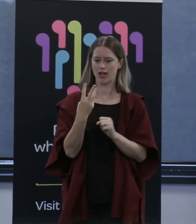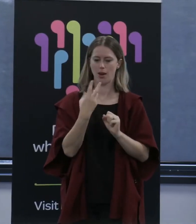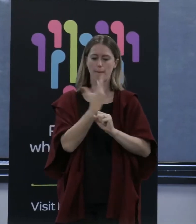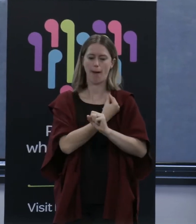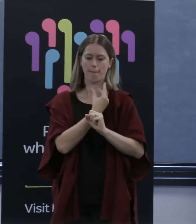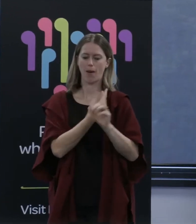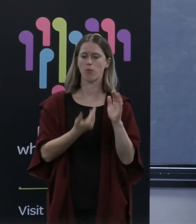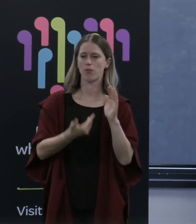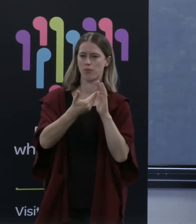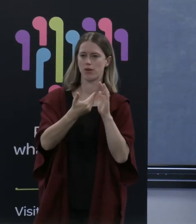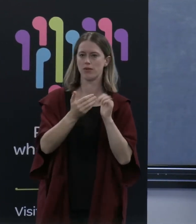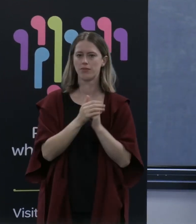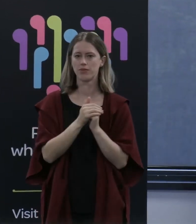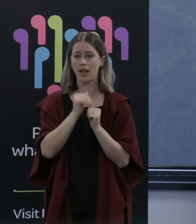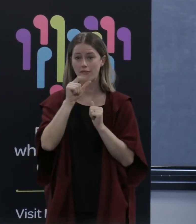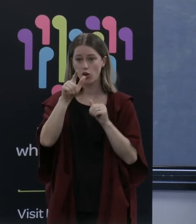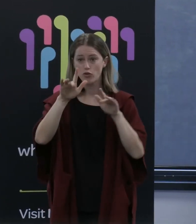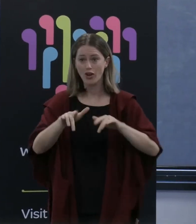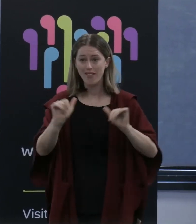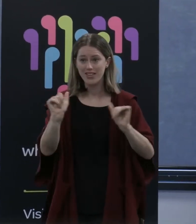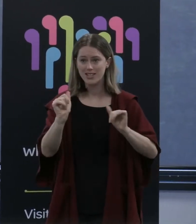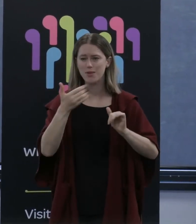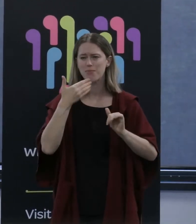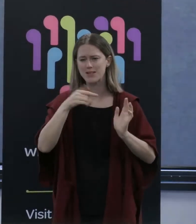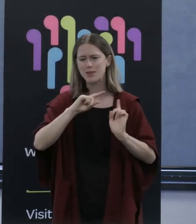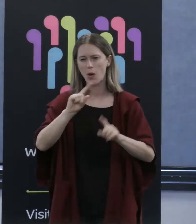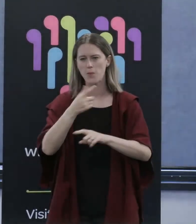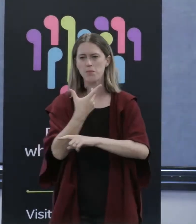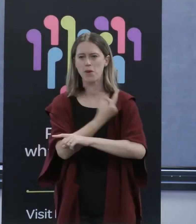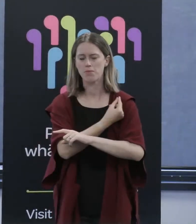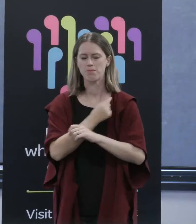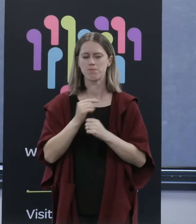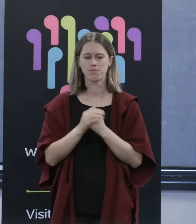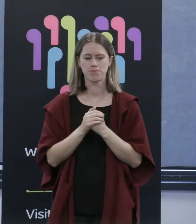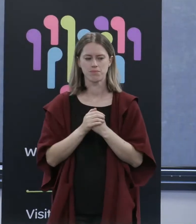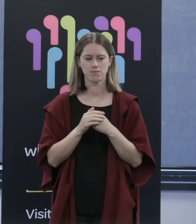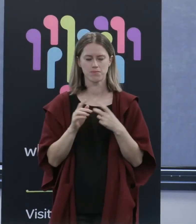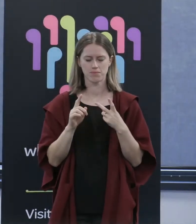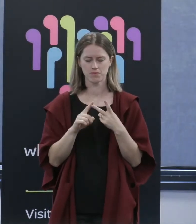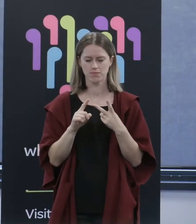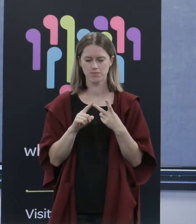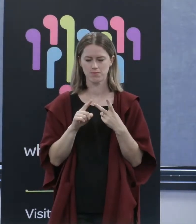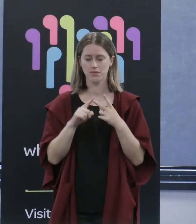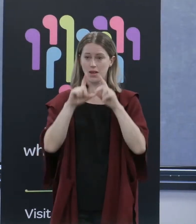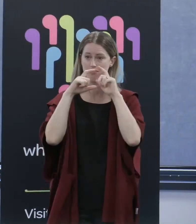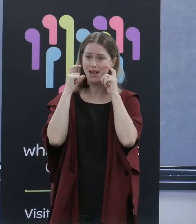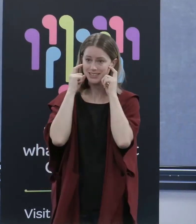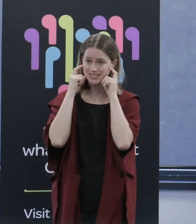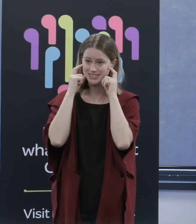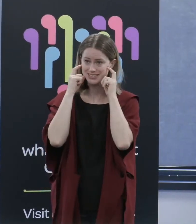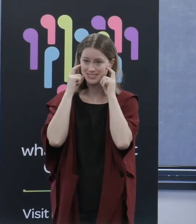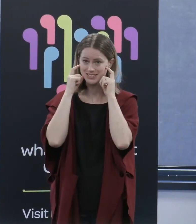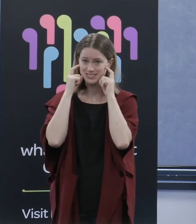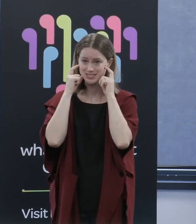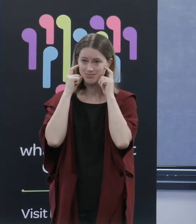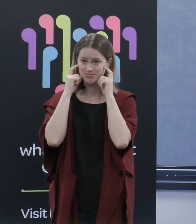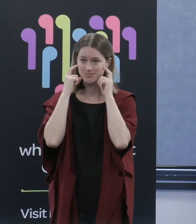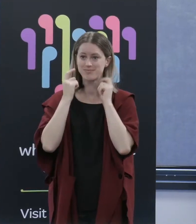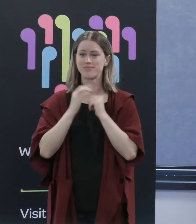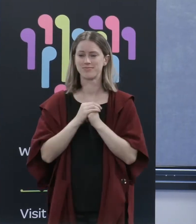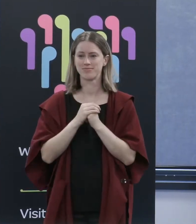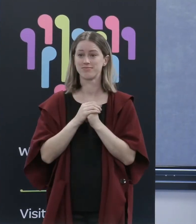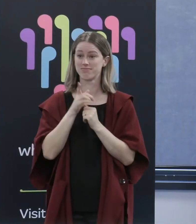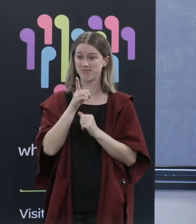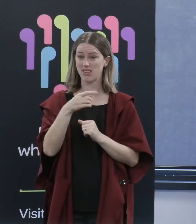or completing your course if you haven't yet done so. Secondly, wear a mask. Masks are